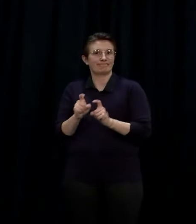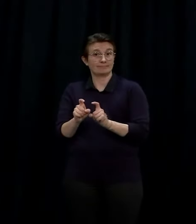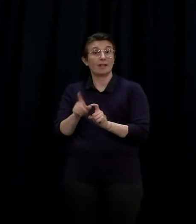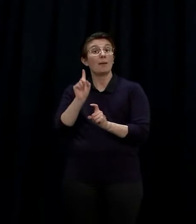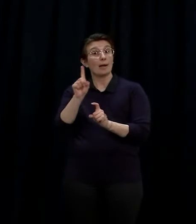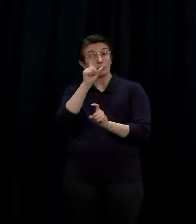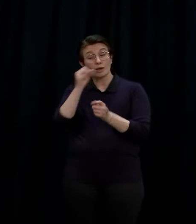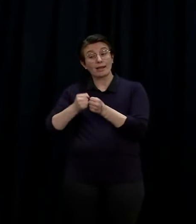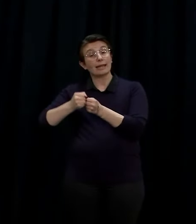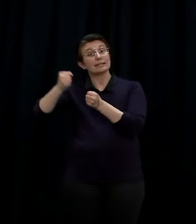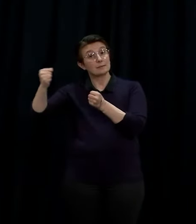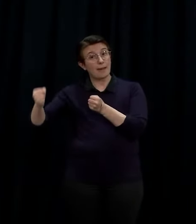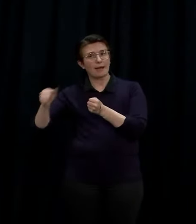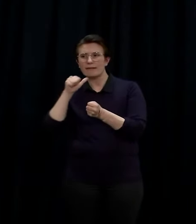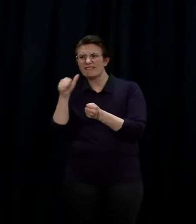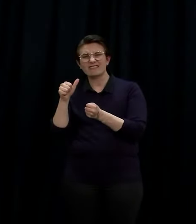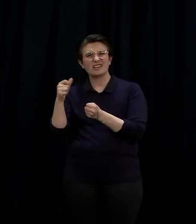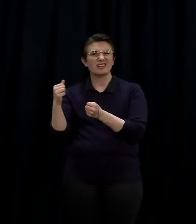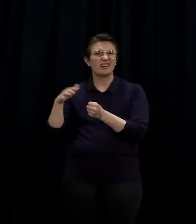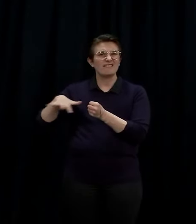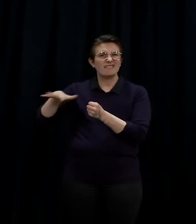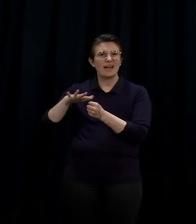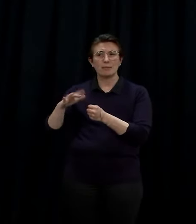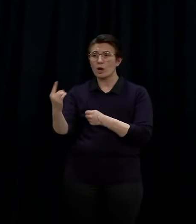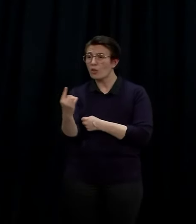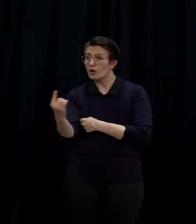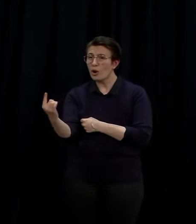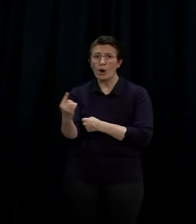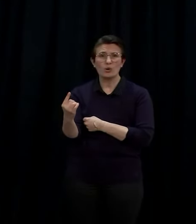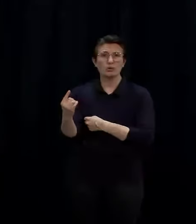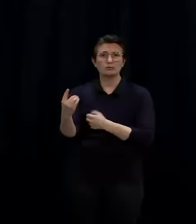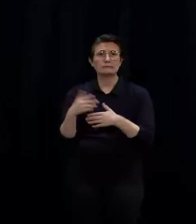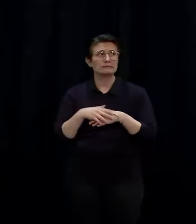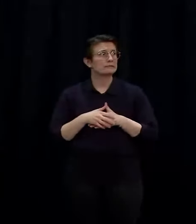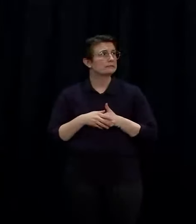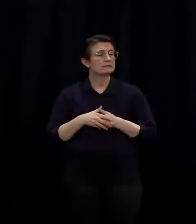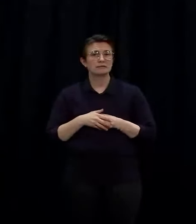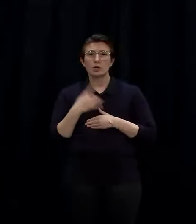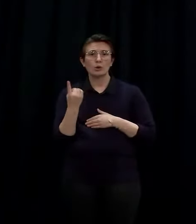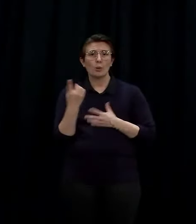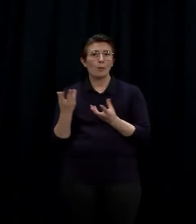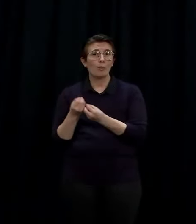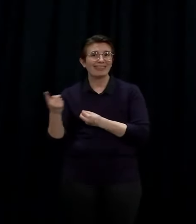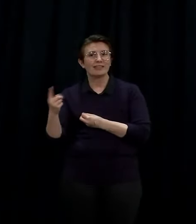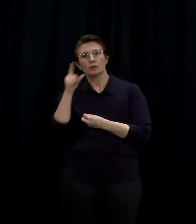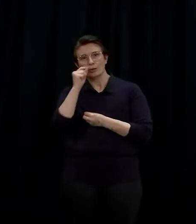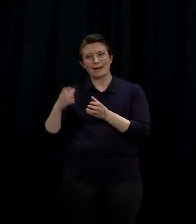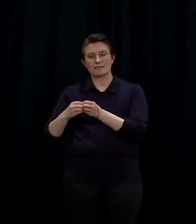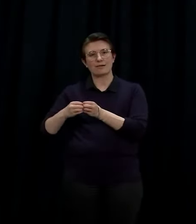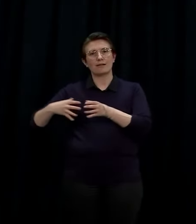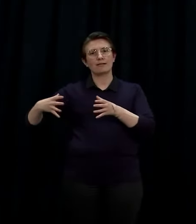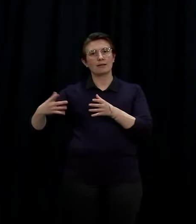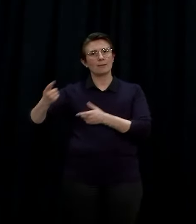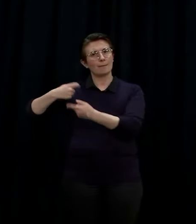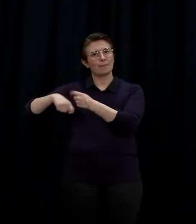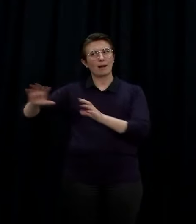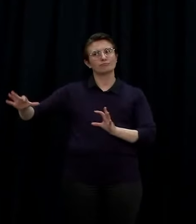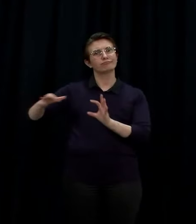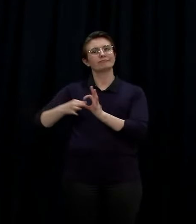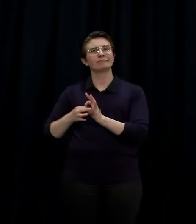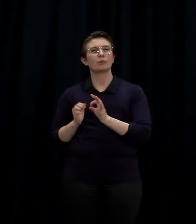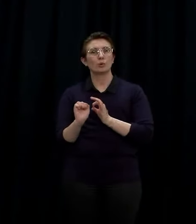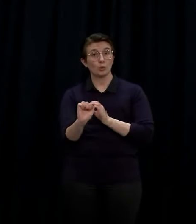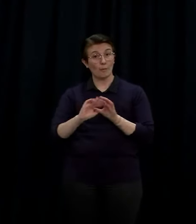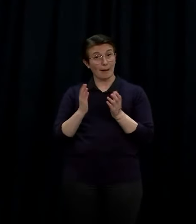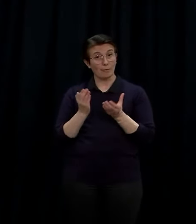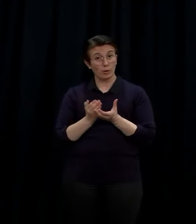We want you to limit contact as much as possible and stay home as much as possible. That's also why at Level 3 children